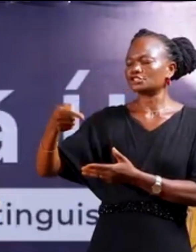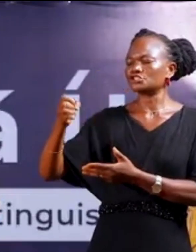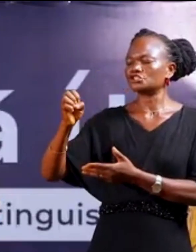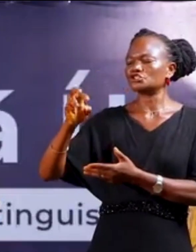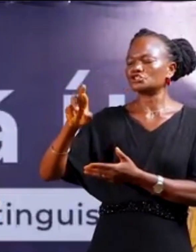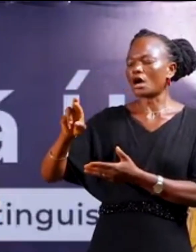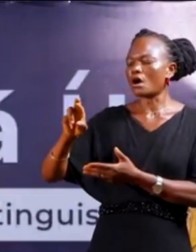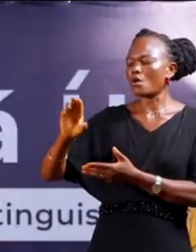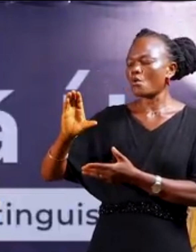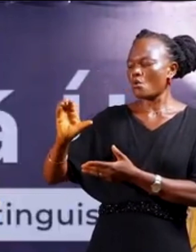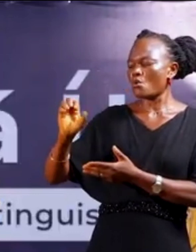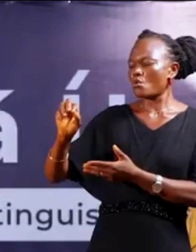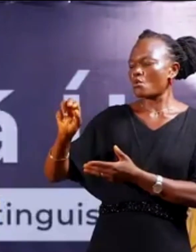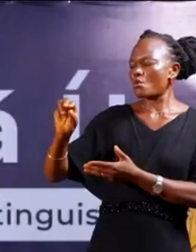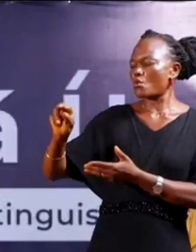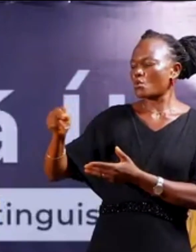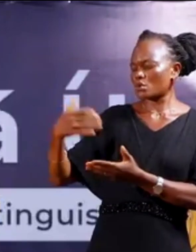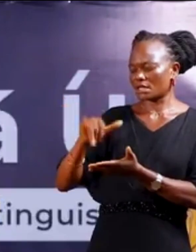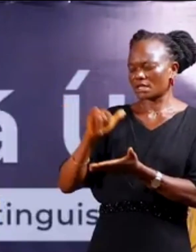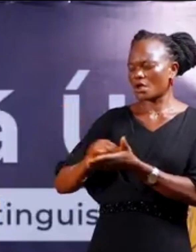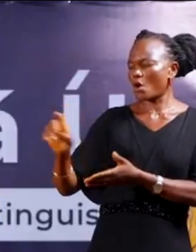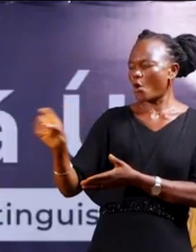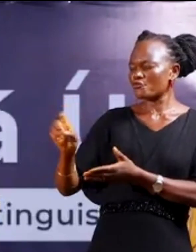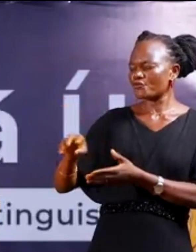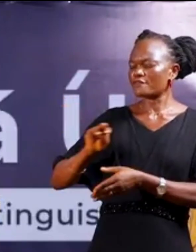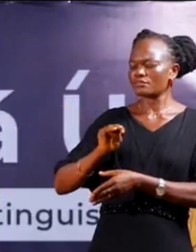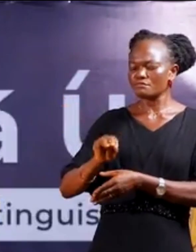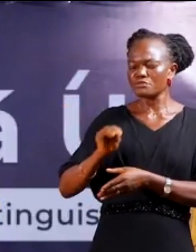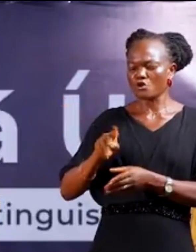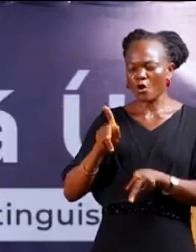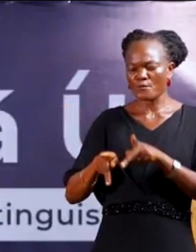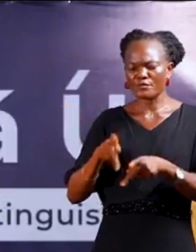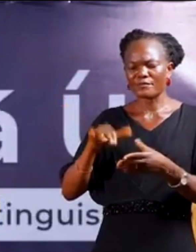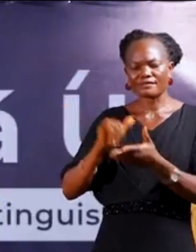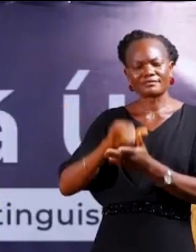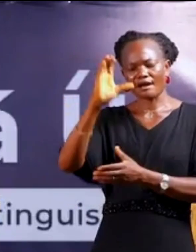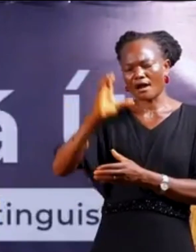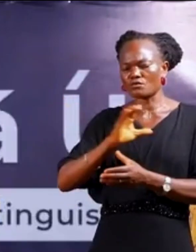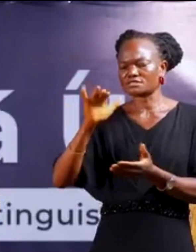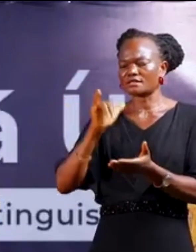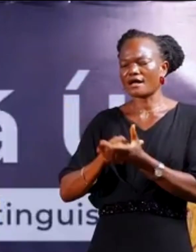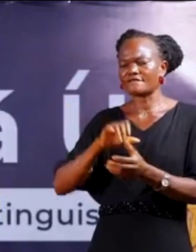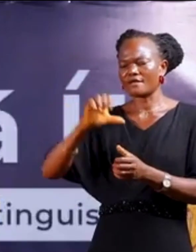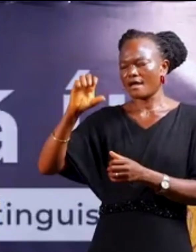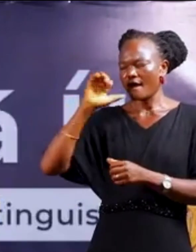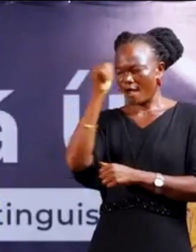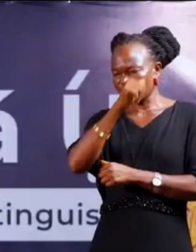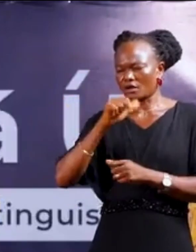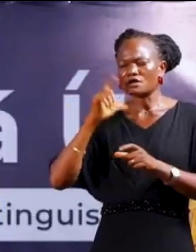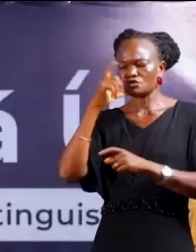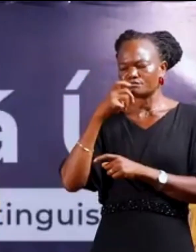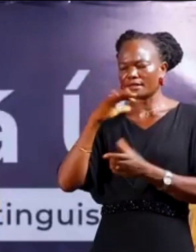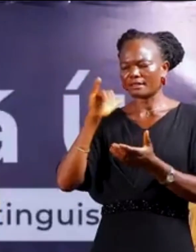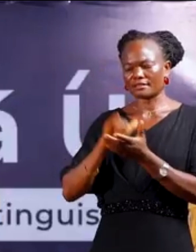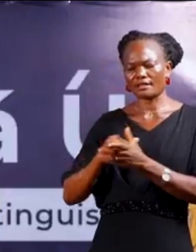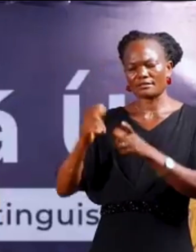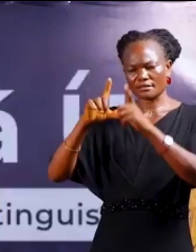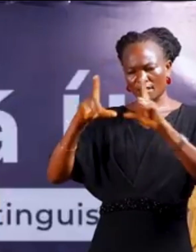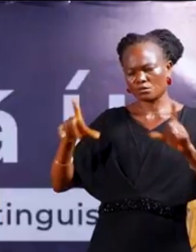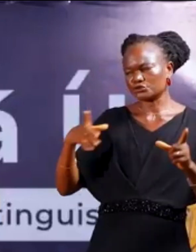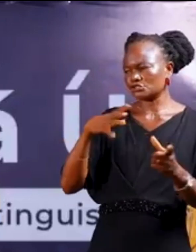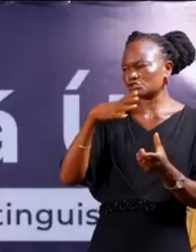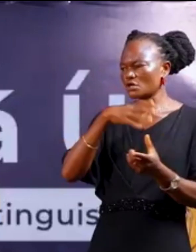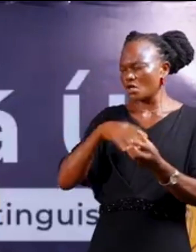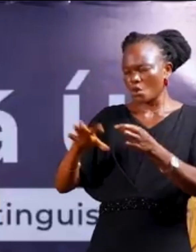There's close to 100 million people across sub-Saharan Africa speak these languages or related